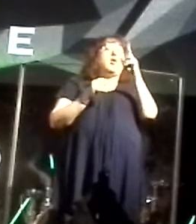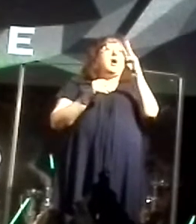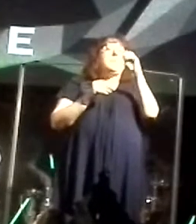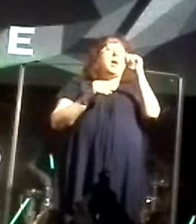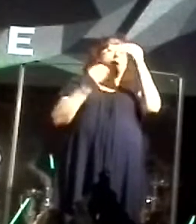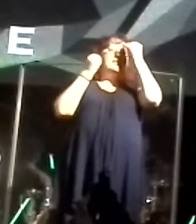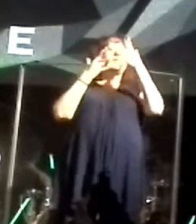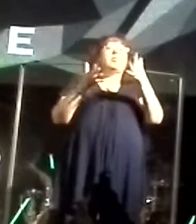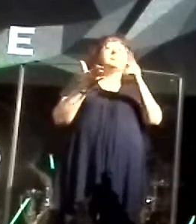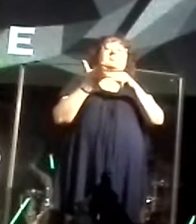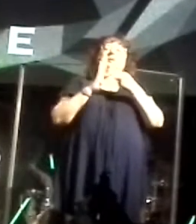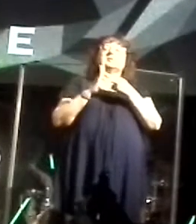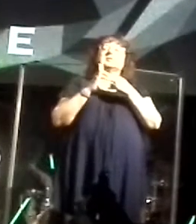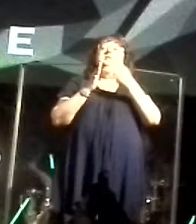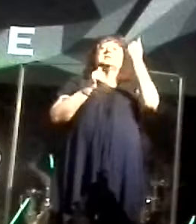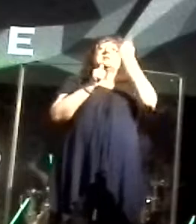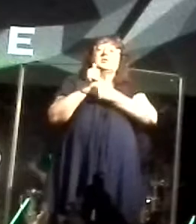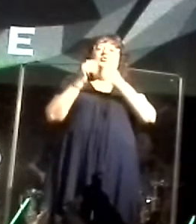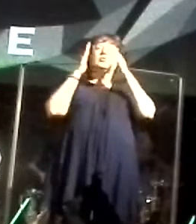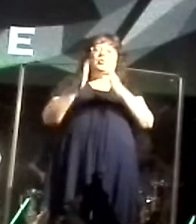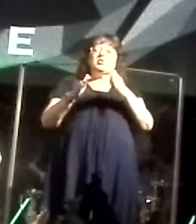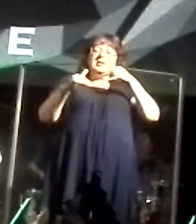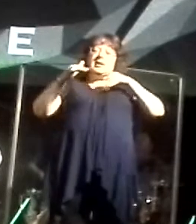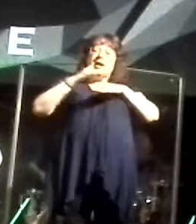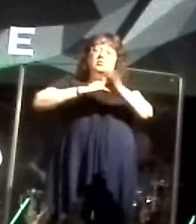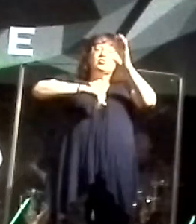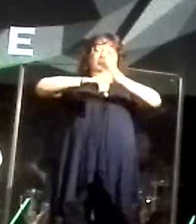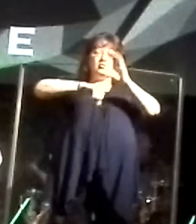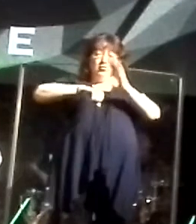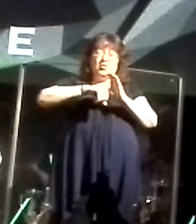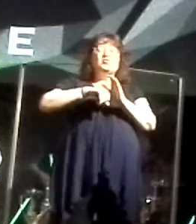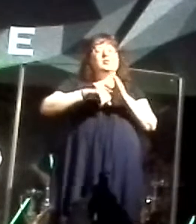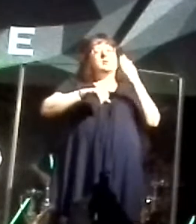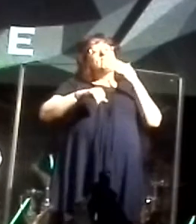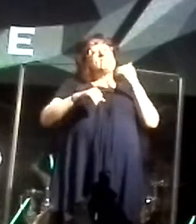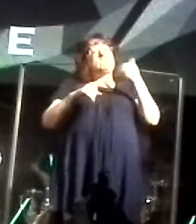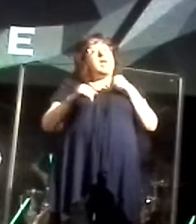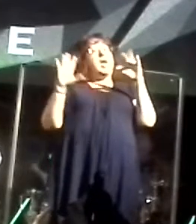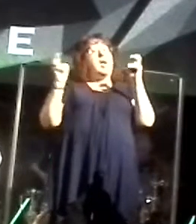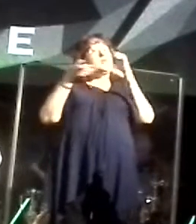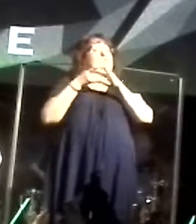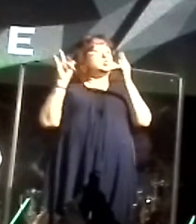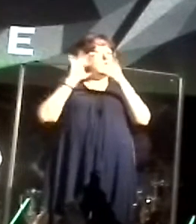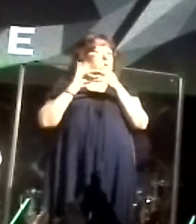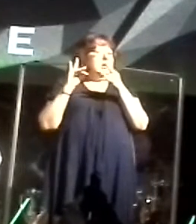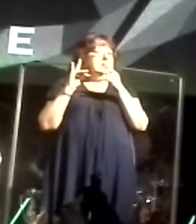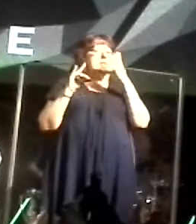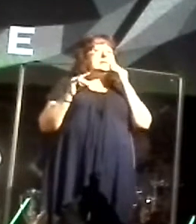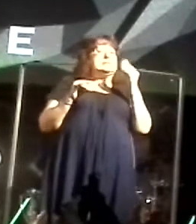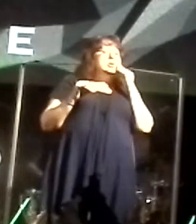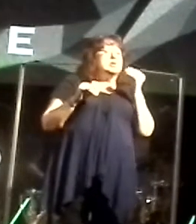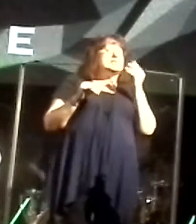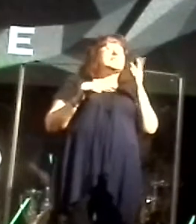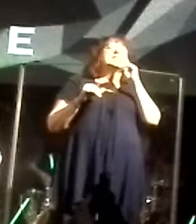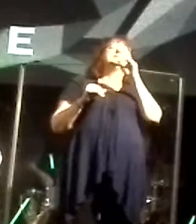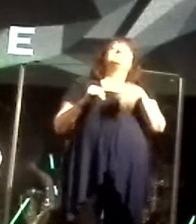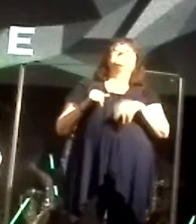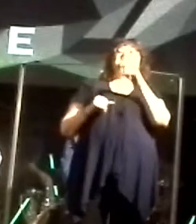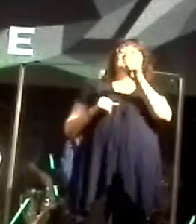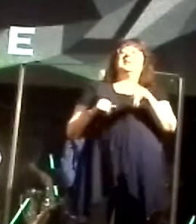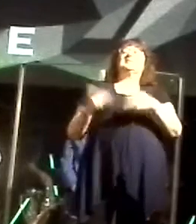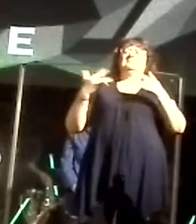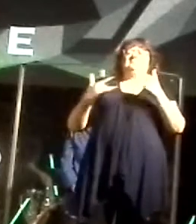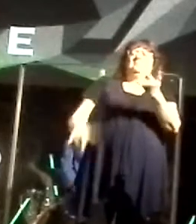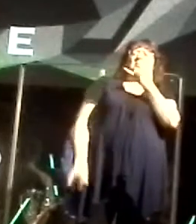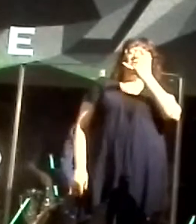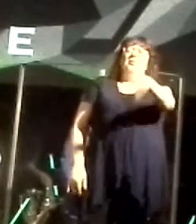And what that means is that we know that every single person who walks in the doors of a church, they have a story. And so instead of asking things like, hey,